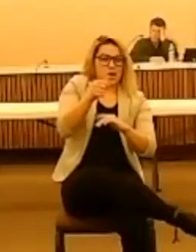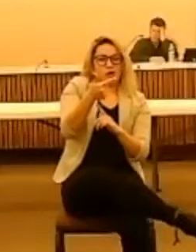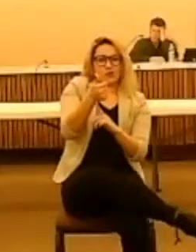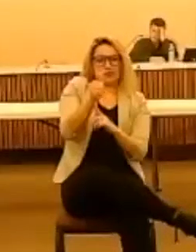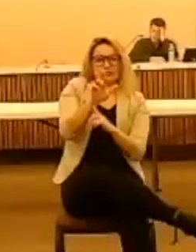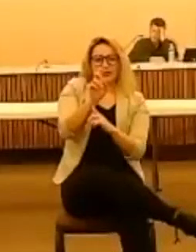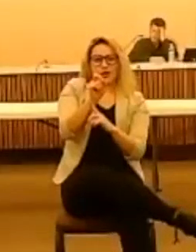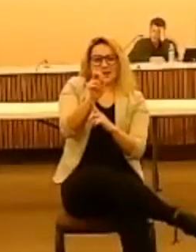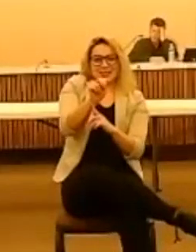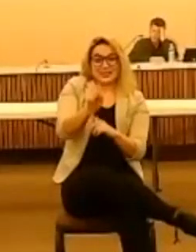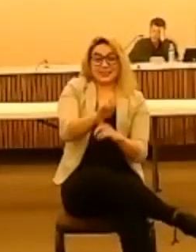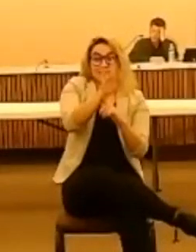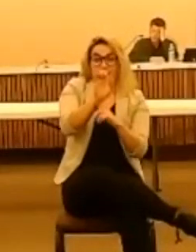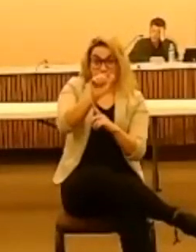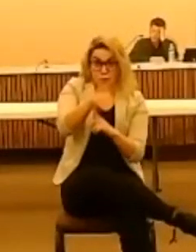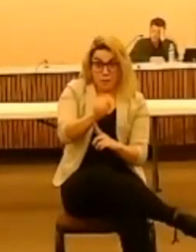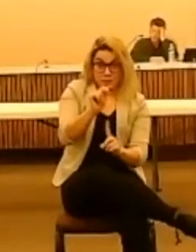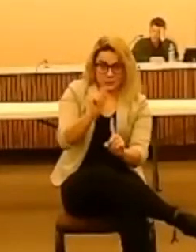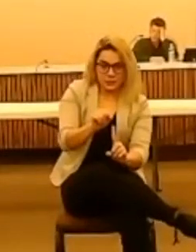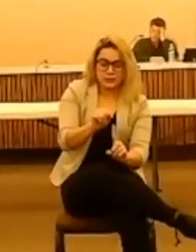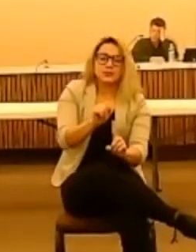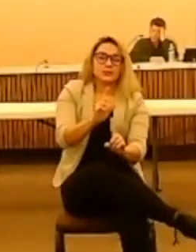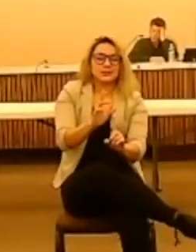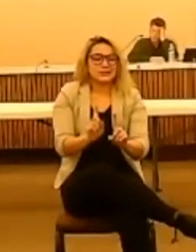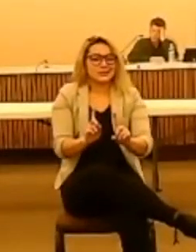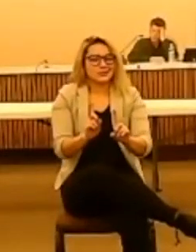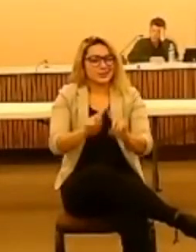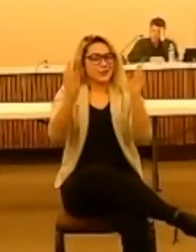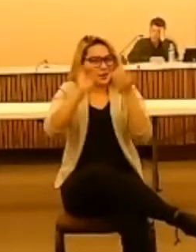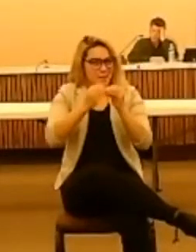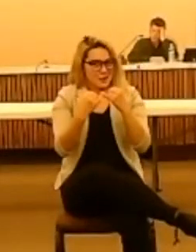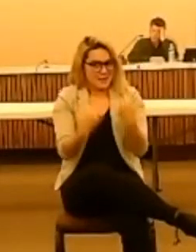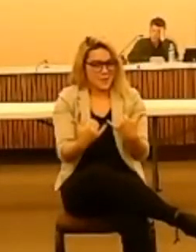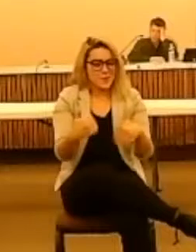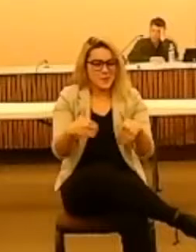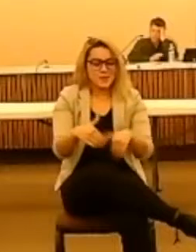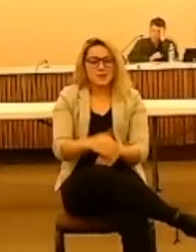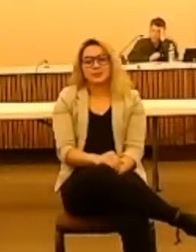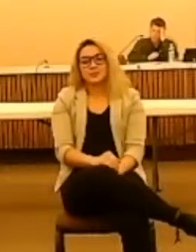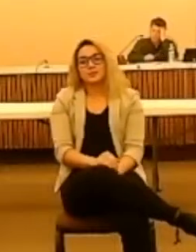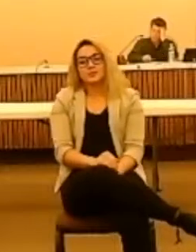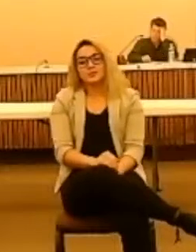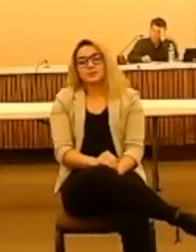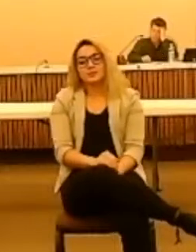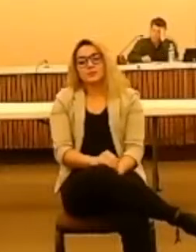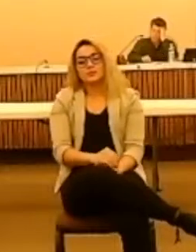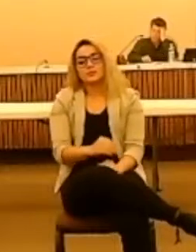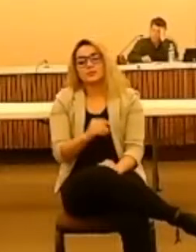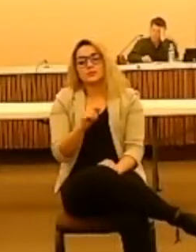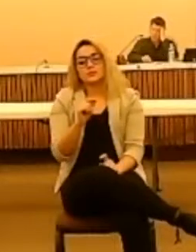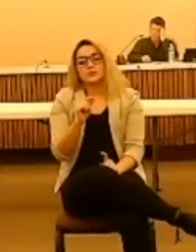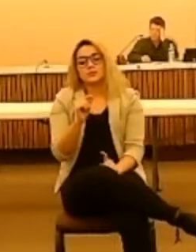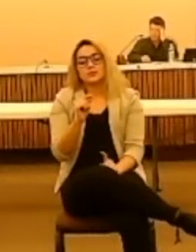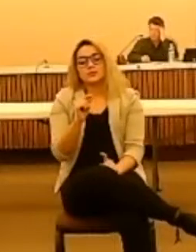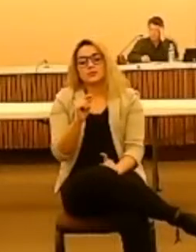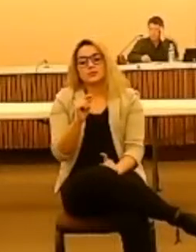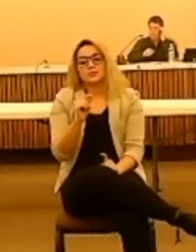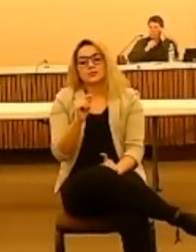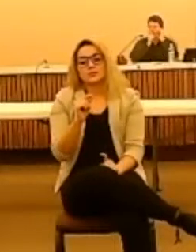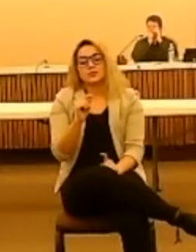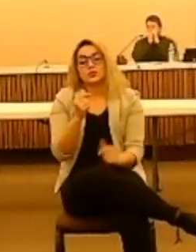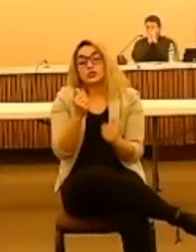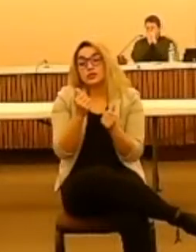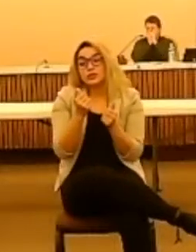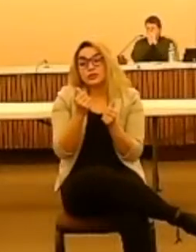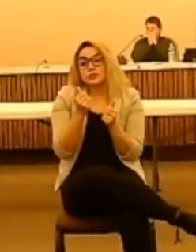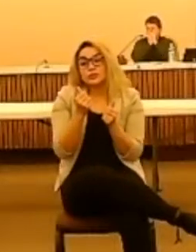set up, what those caps were and what exists today, really the only opportunity in staying within the, even close